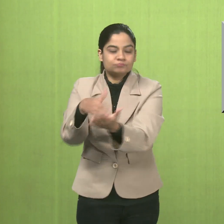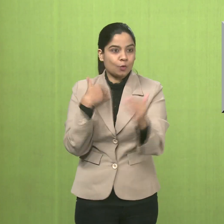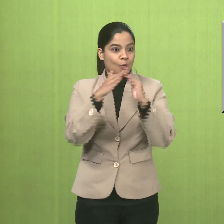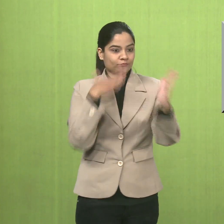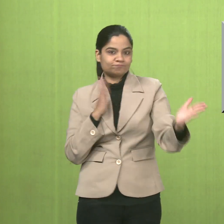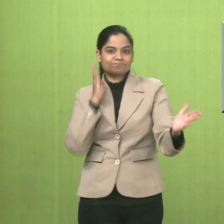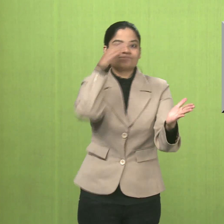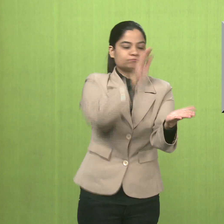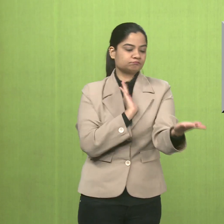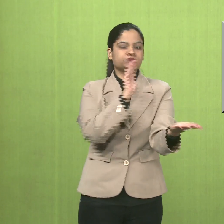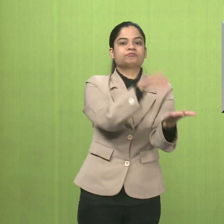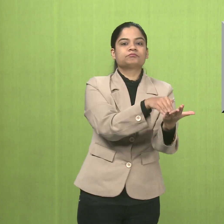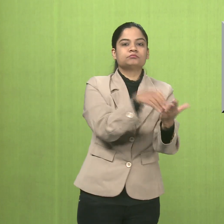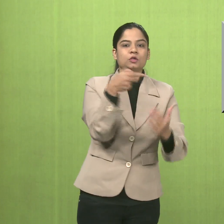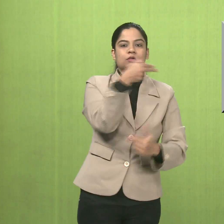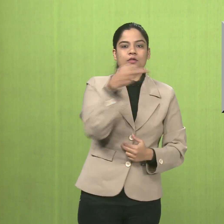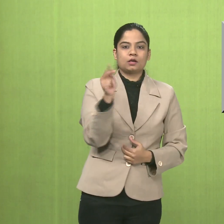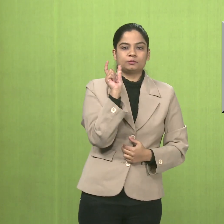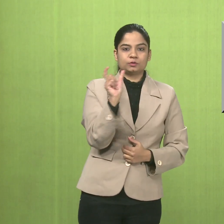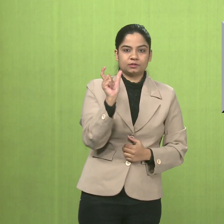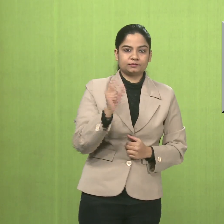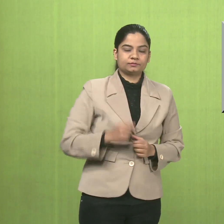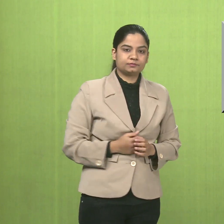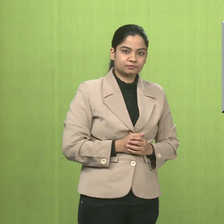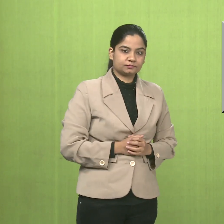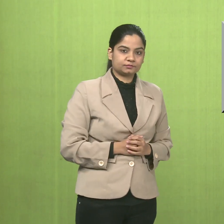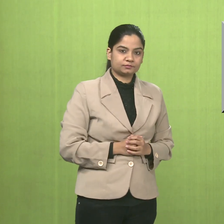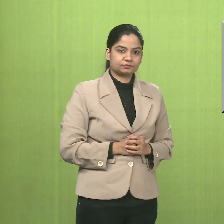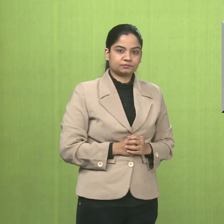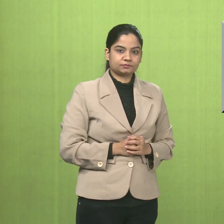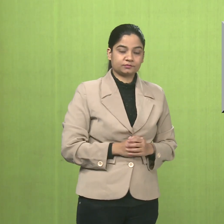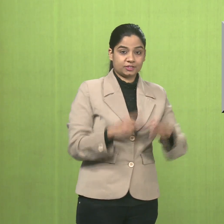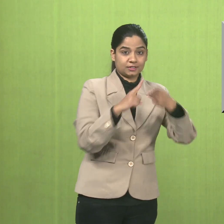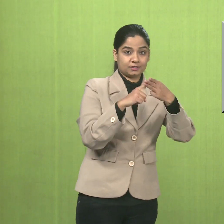attending a meeting, going to school and giving attendance.